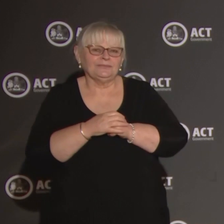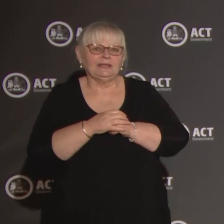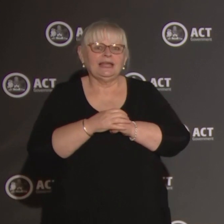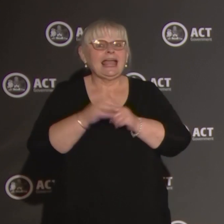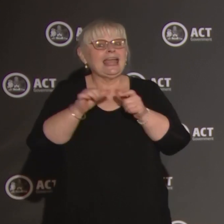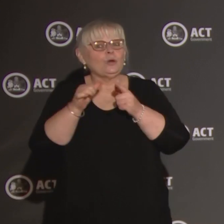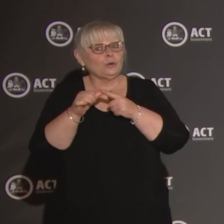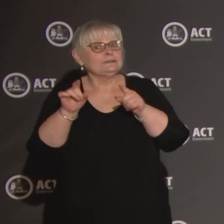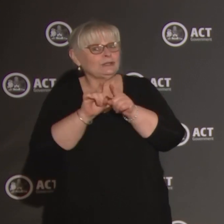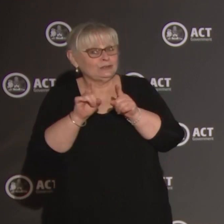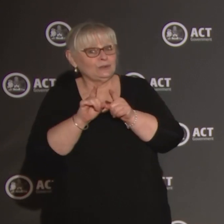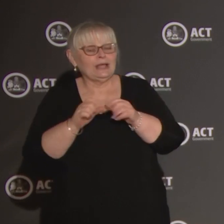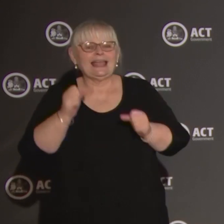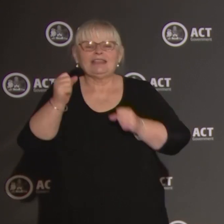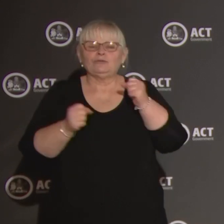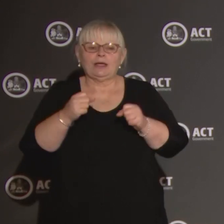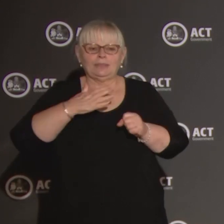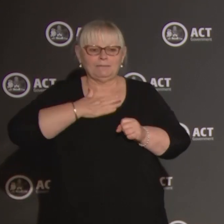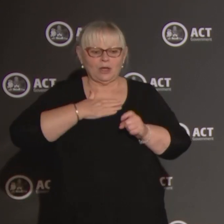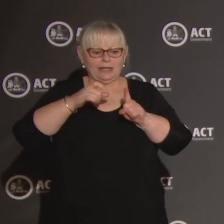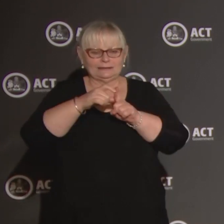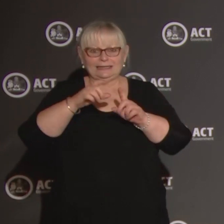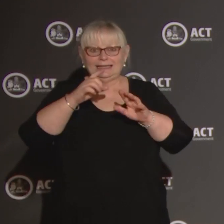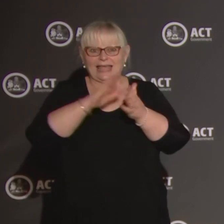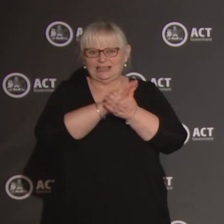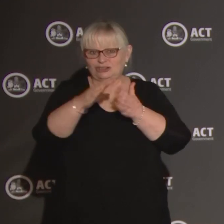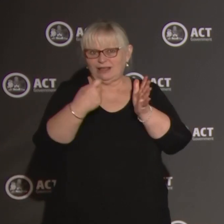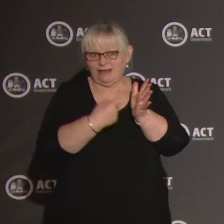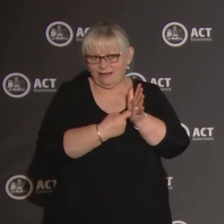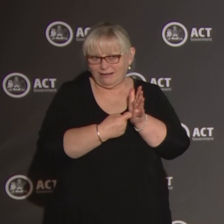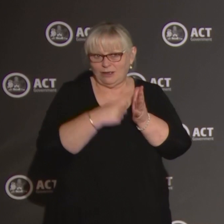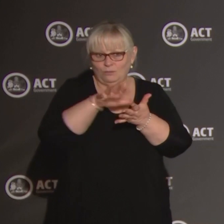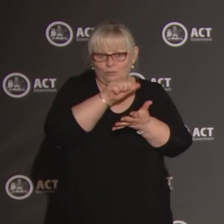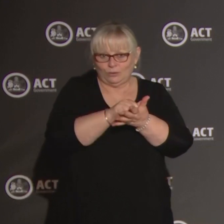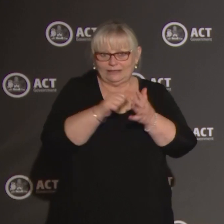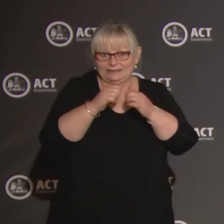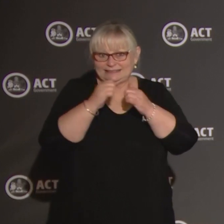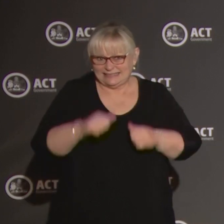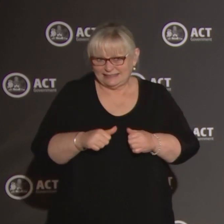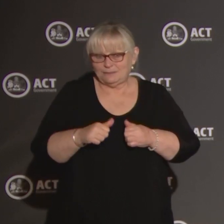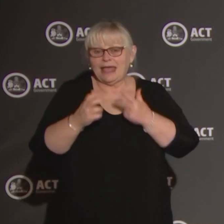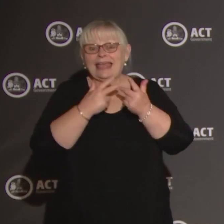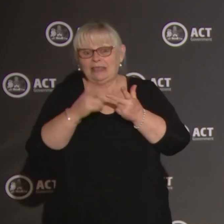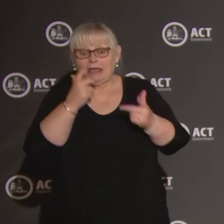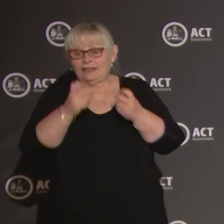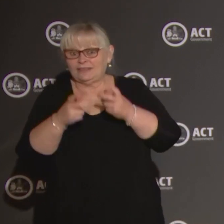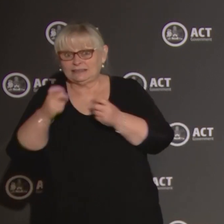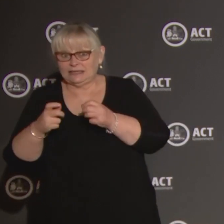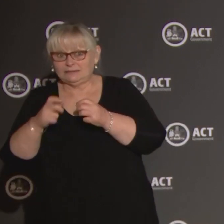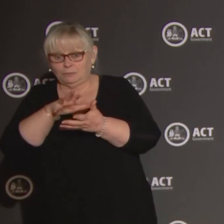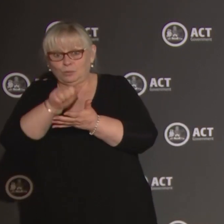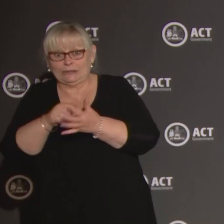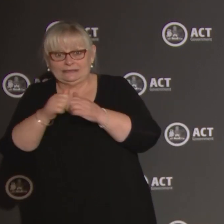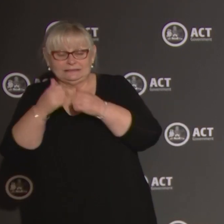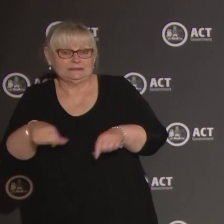They also run the MyDHR online booking system and the phone booking system for the COVID-19 vaccine program here in the